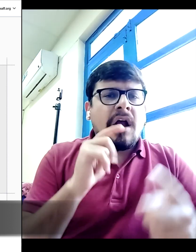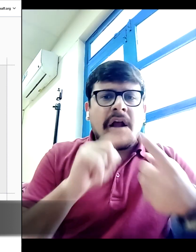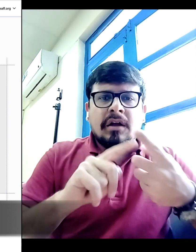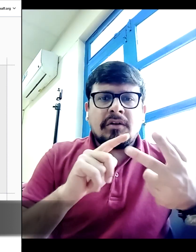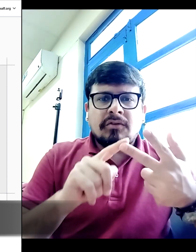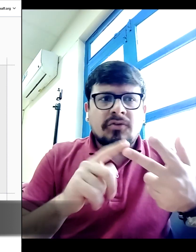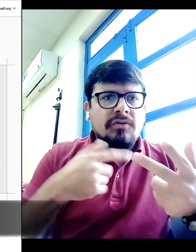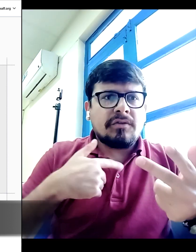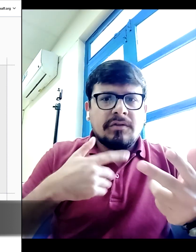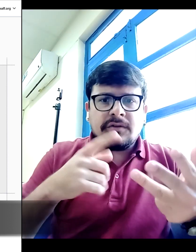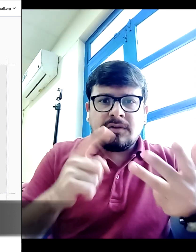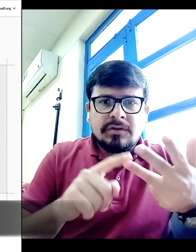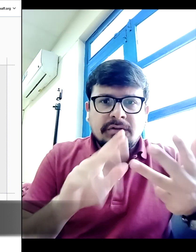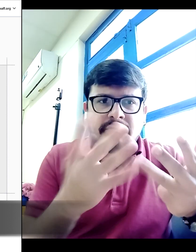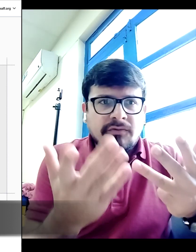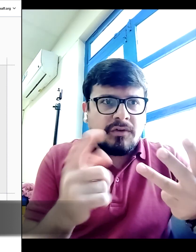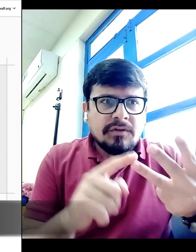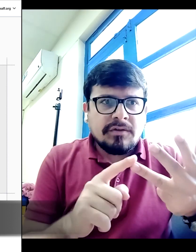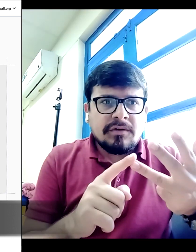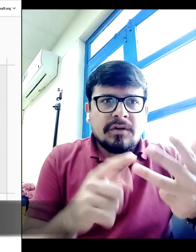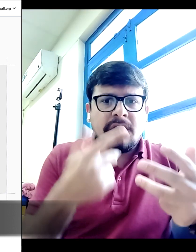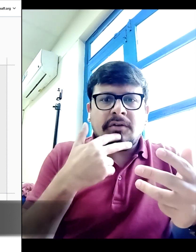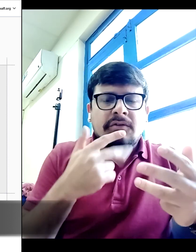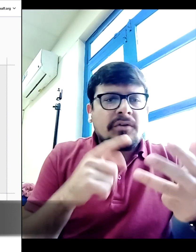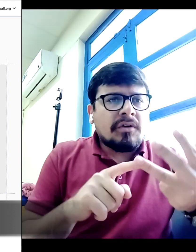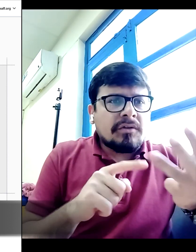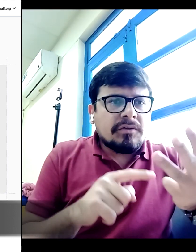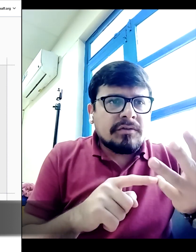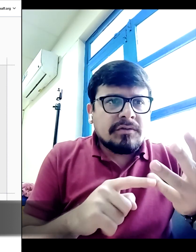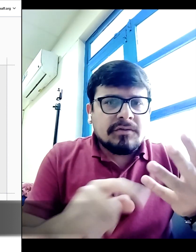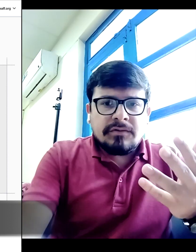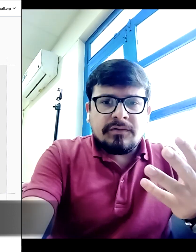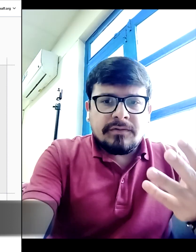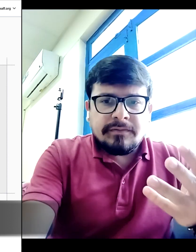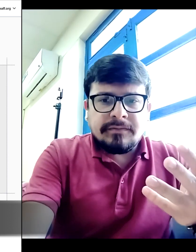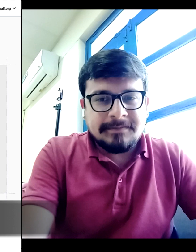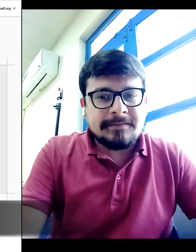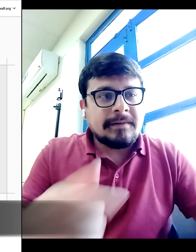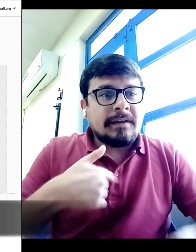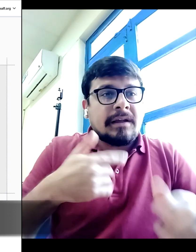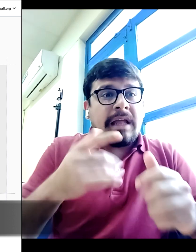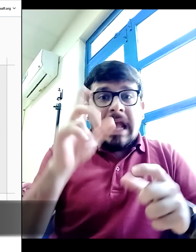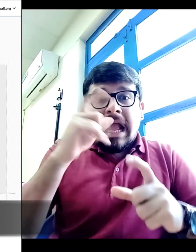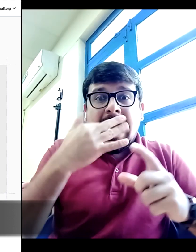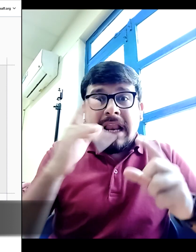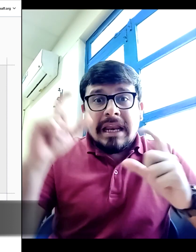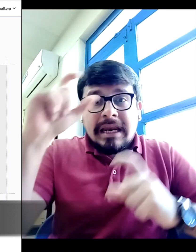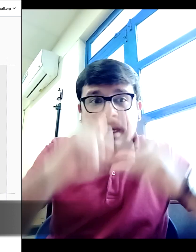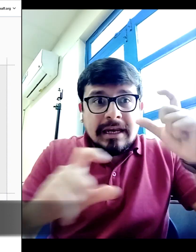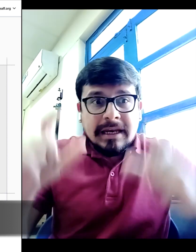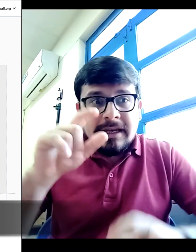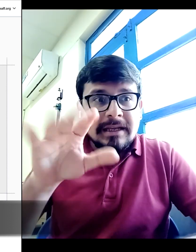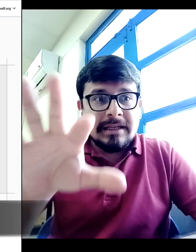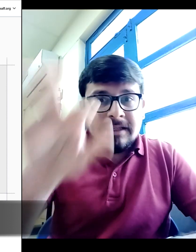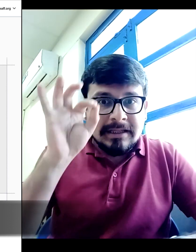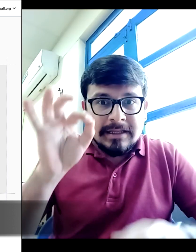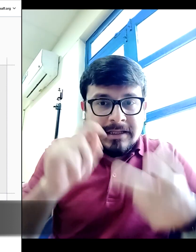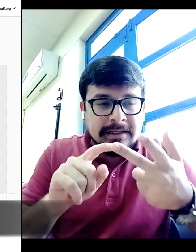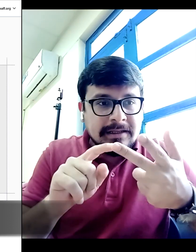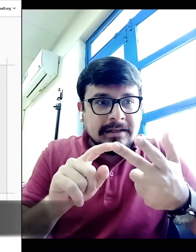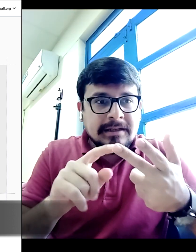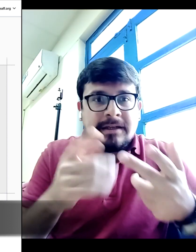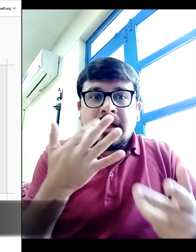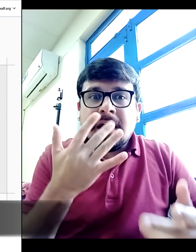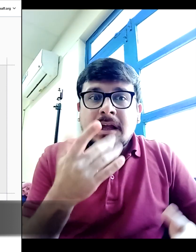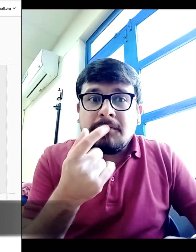I can use this font, or I can use this font, or I can use this font. I like this font.